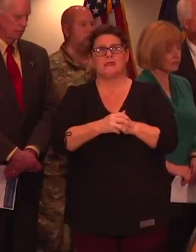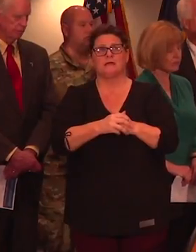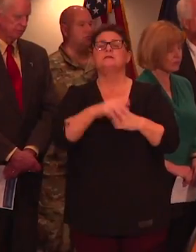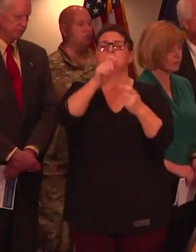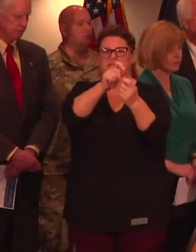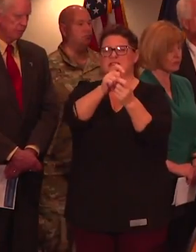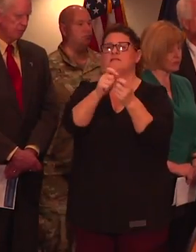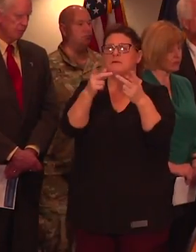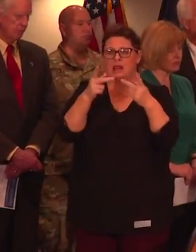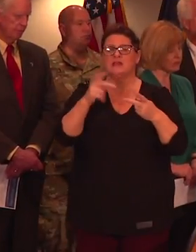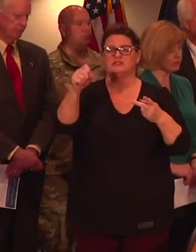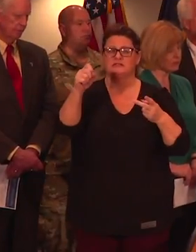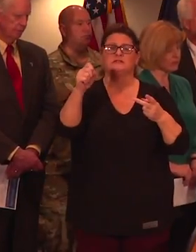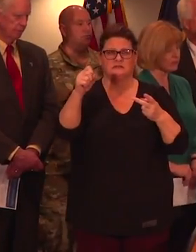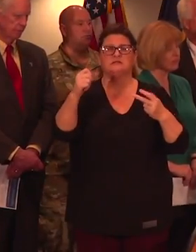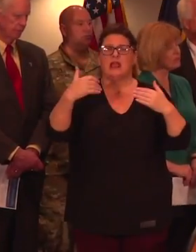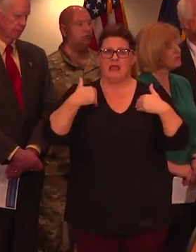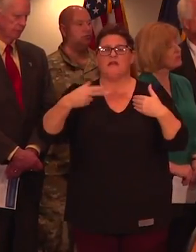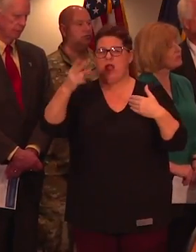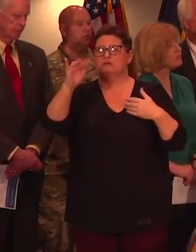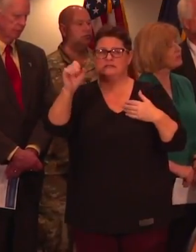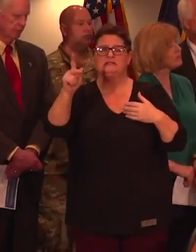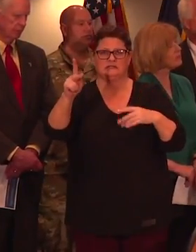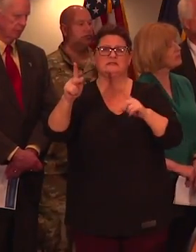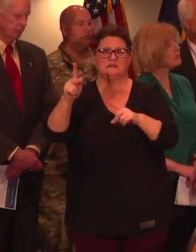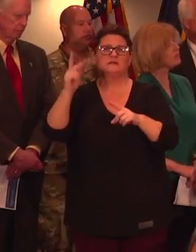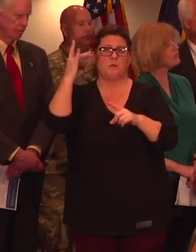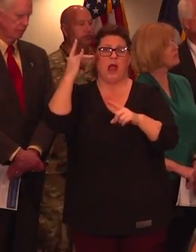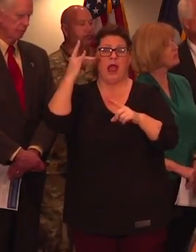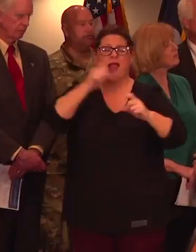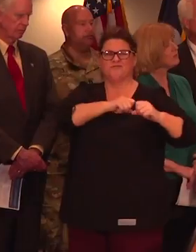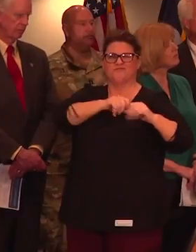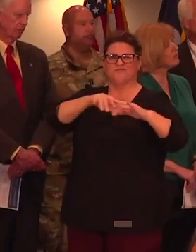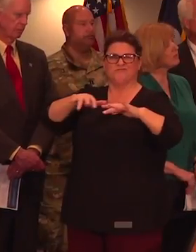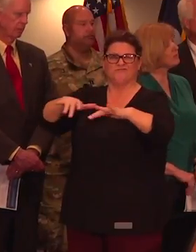certain facilities, certain situations to be higher risk because they are congregate settings,